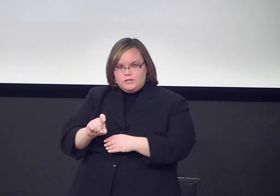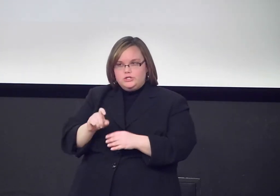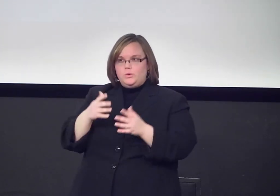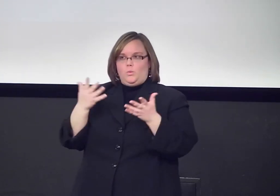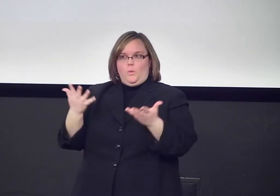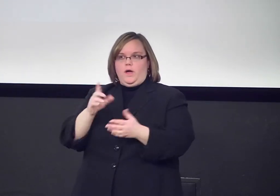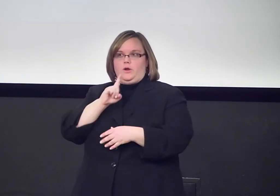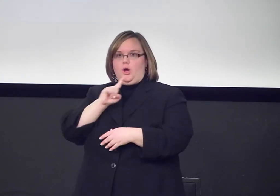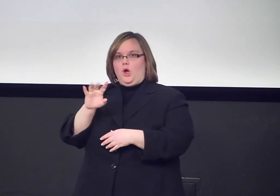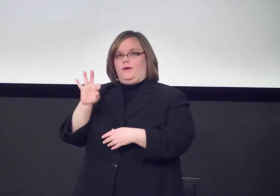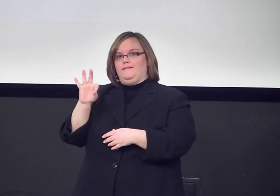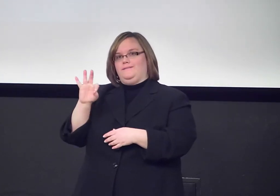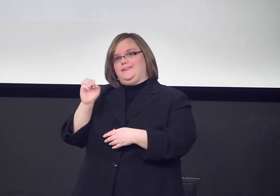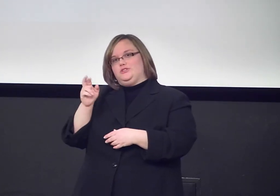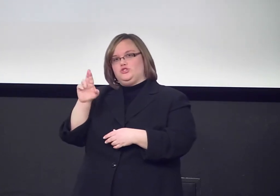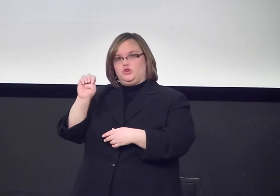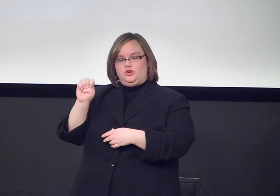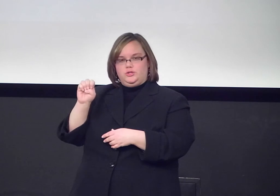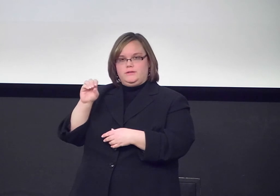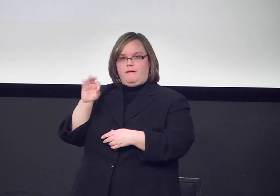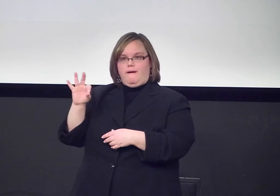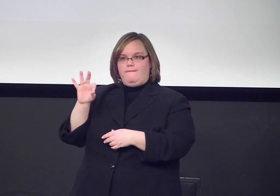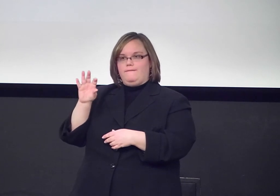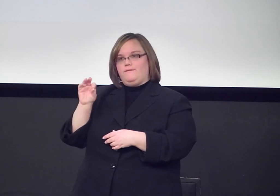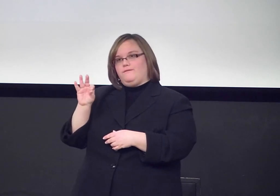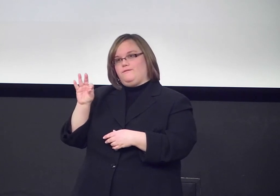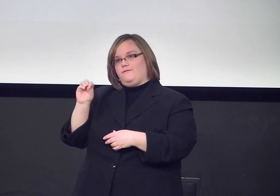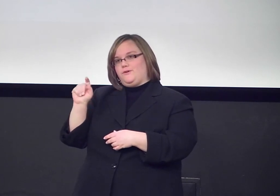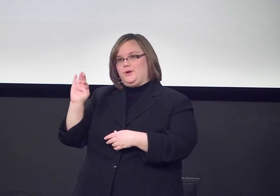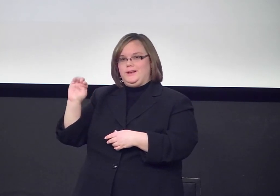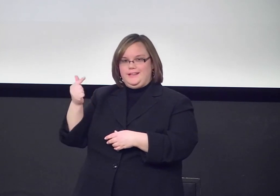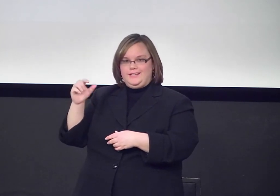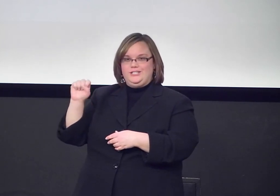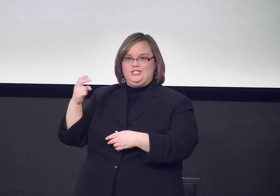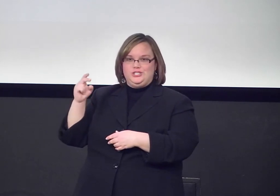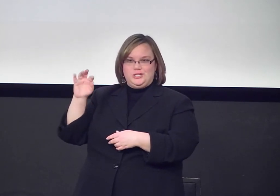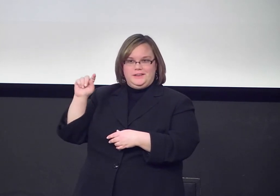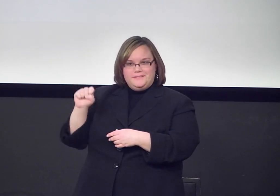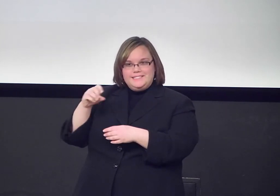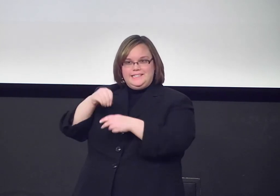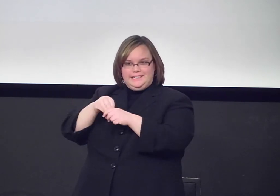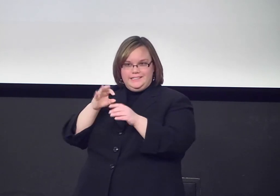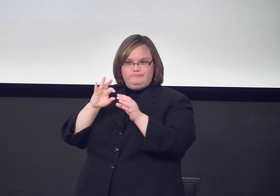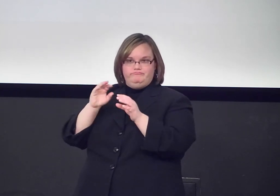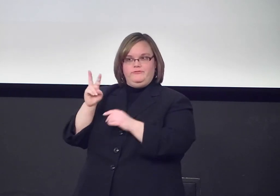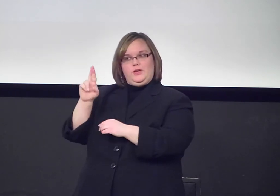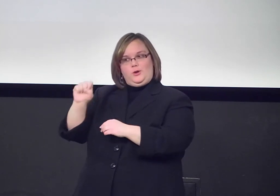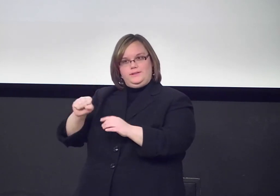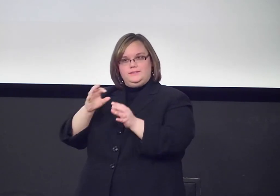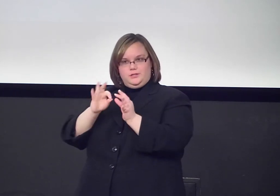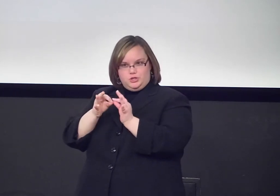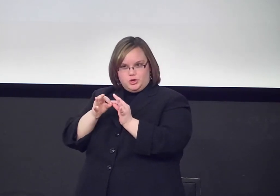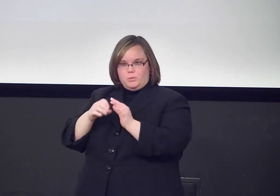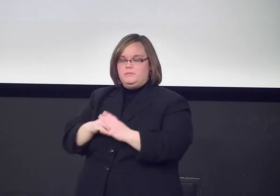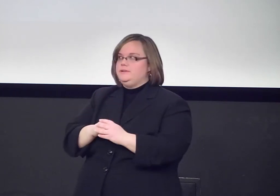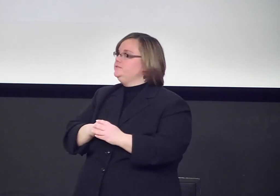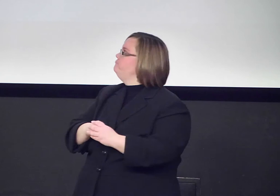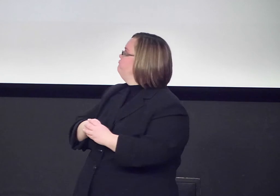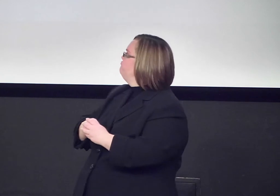So this is my research question. What are features of interpreter footing shifts in VRS?